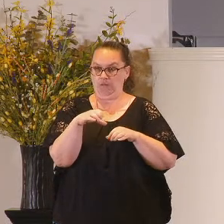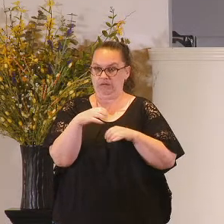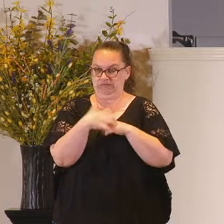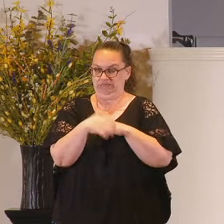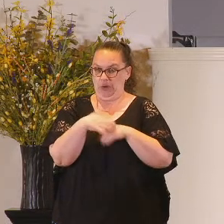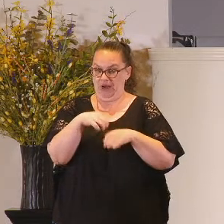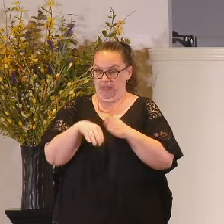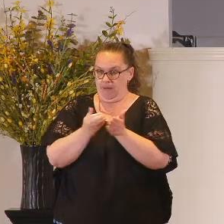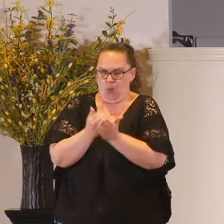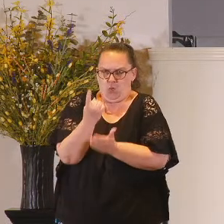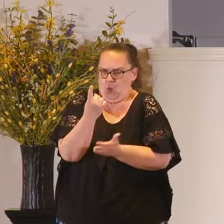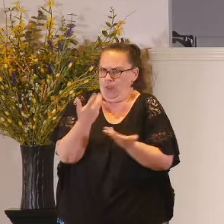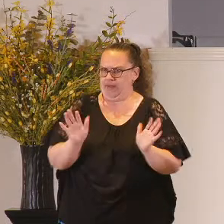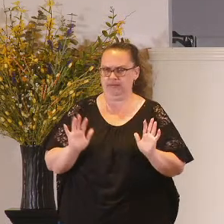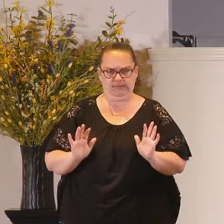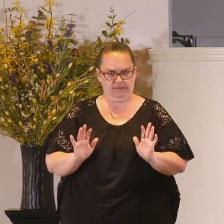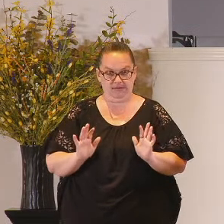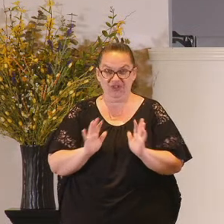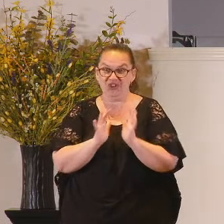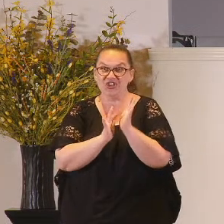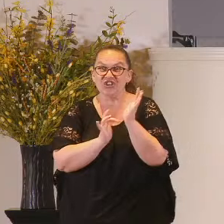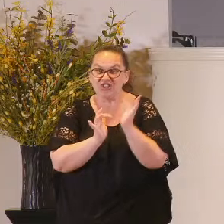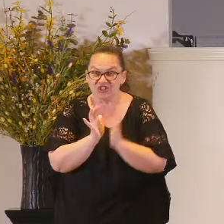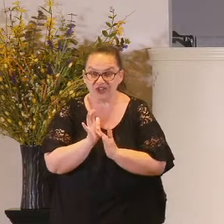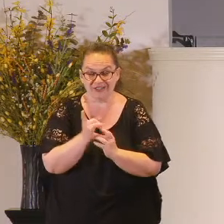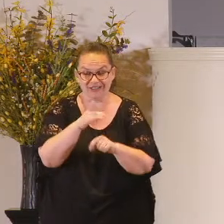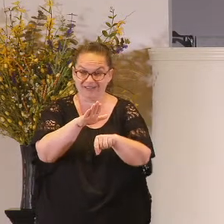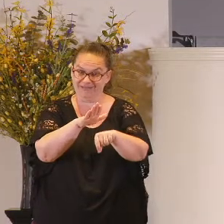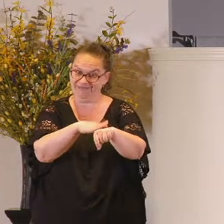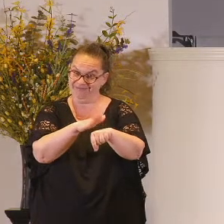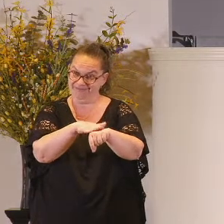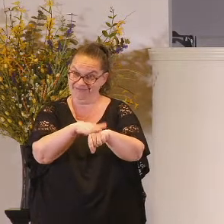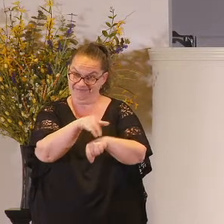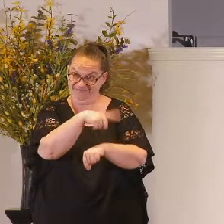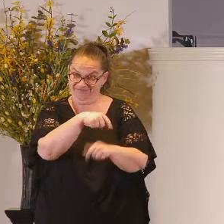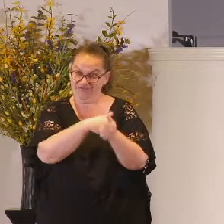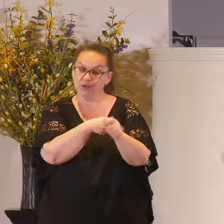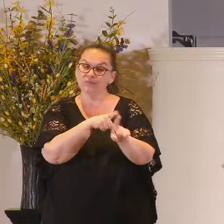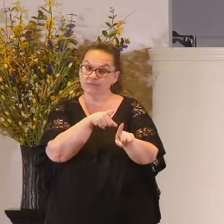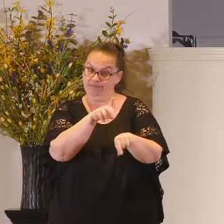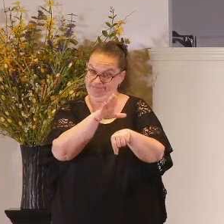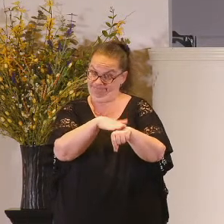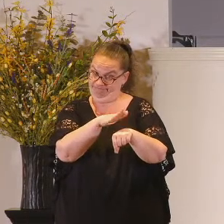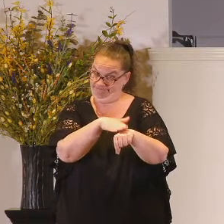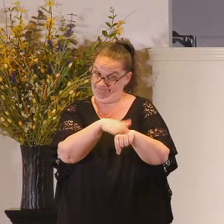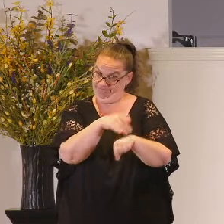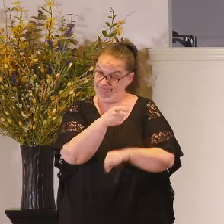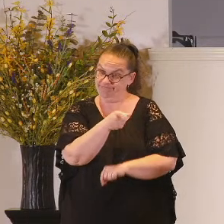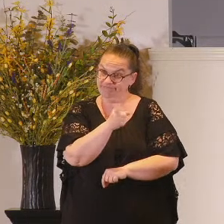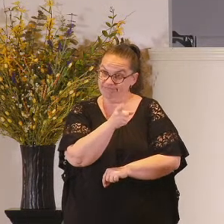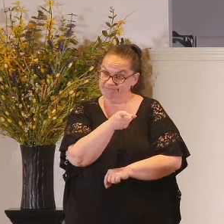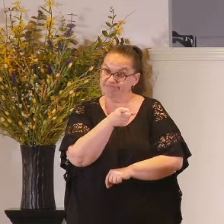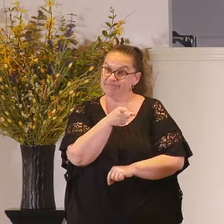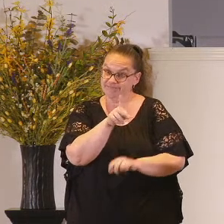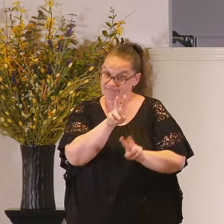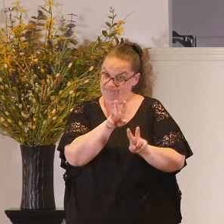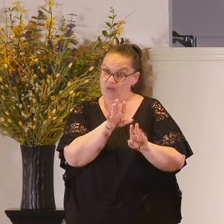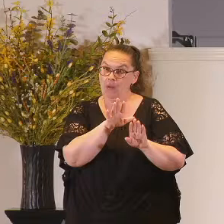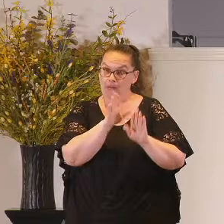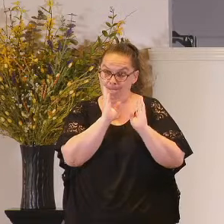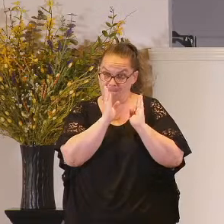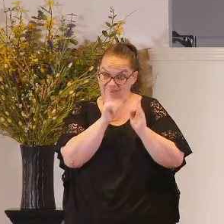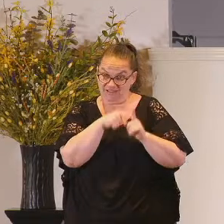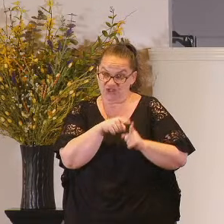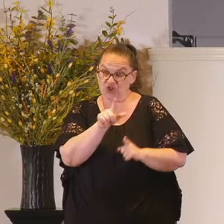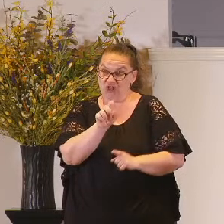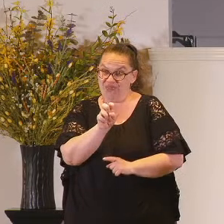boat. And Jesus cautioned them, saying, 'Watch out. Beware of the